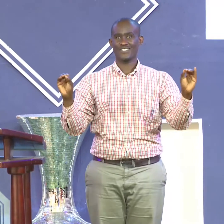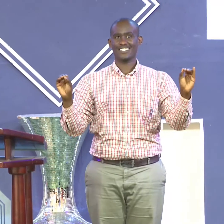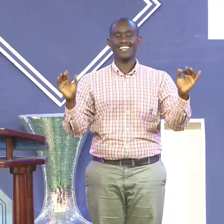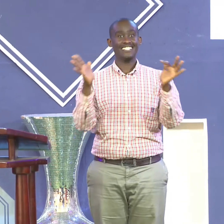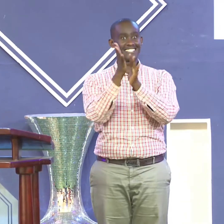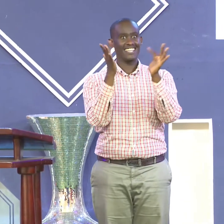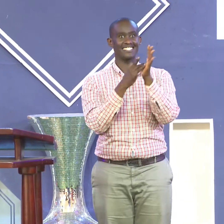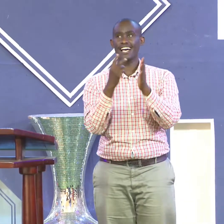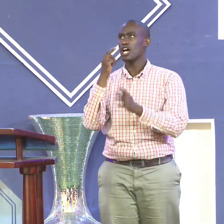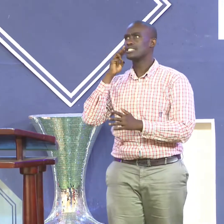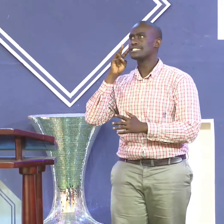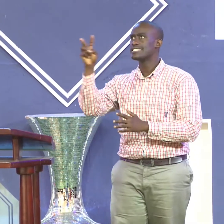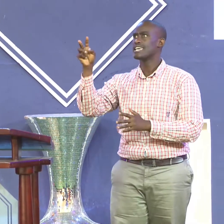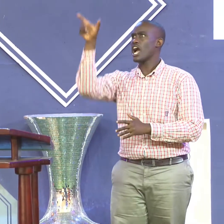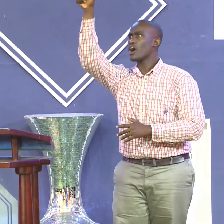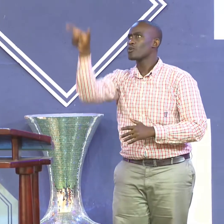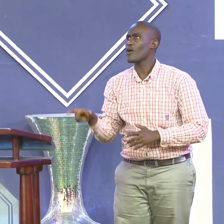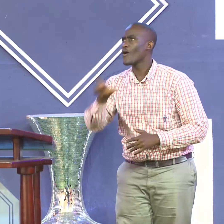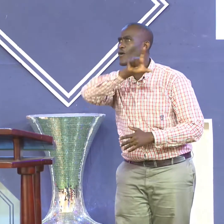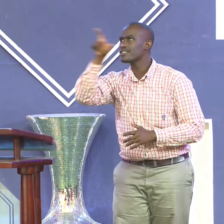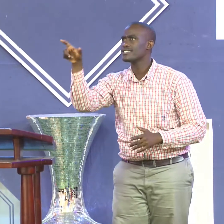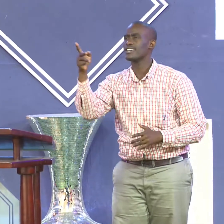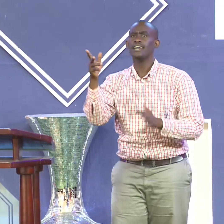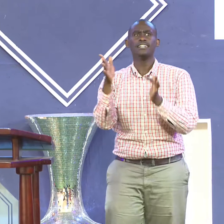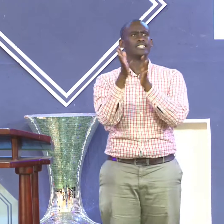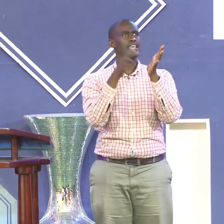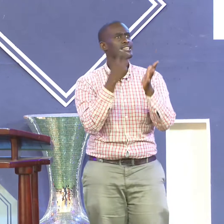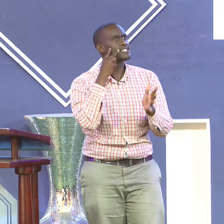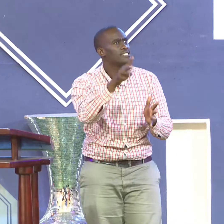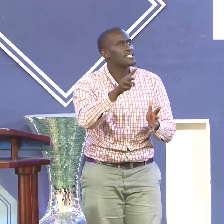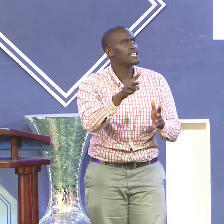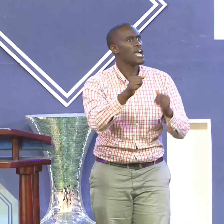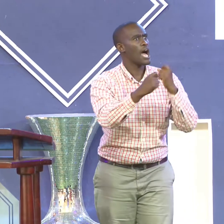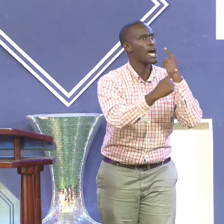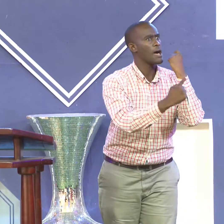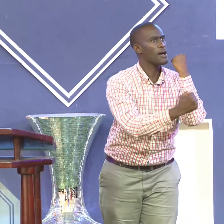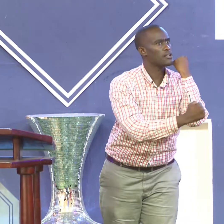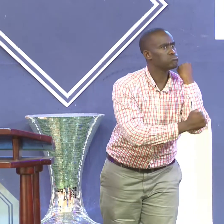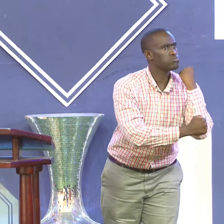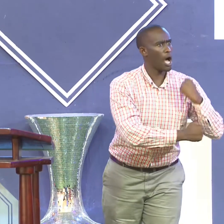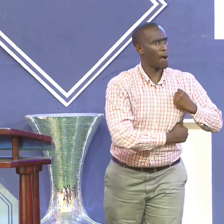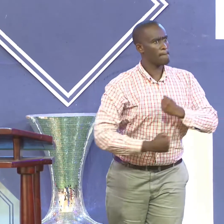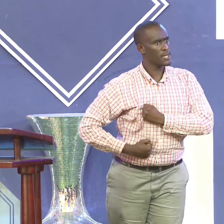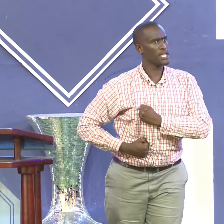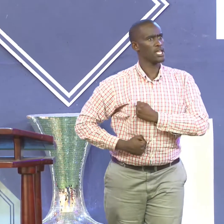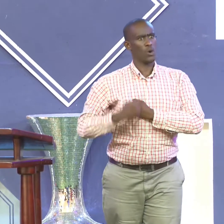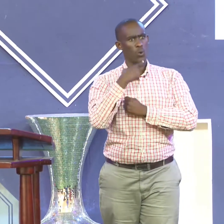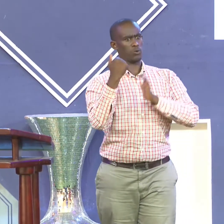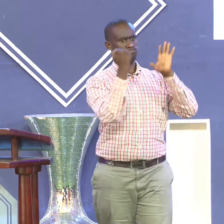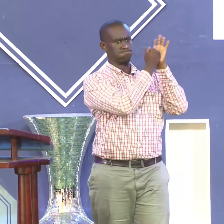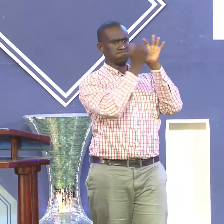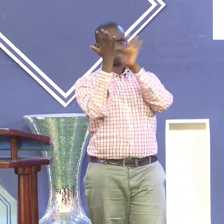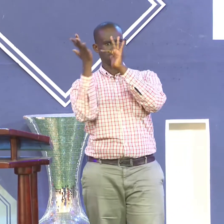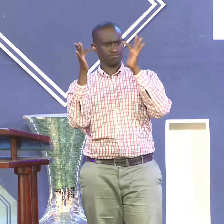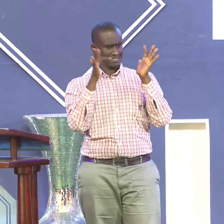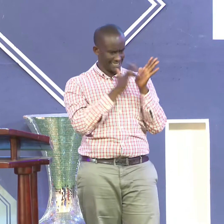heads. He looked at the cross and he looked at those who were going to follow him and